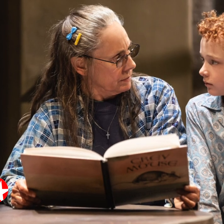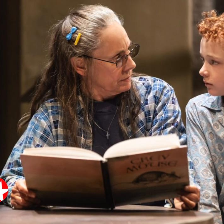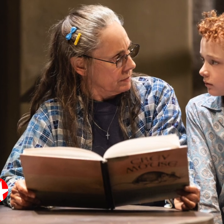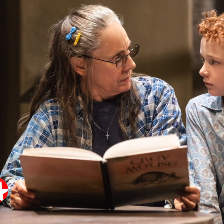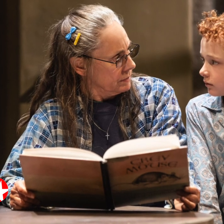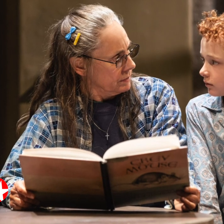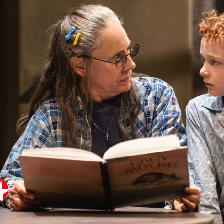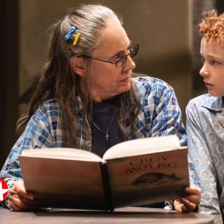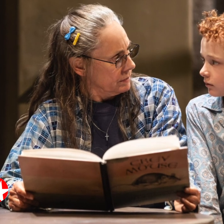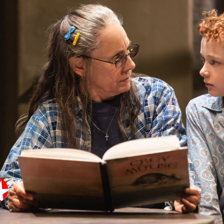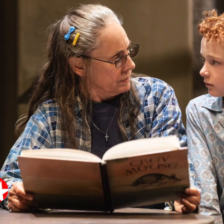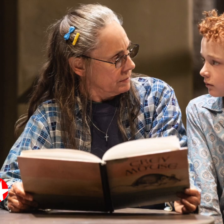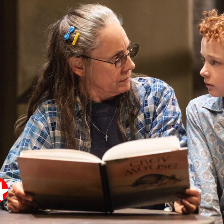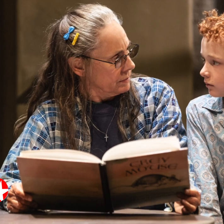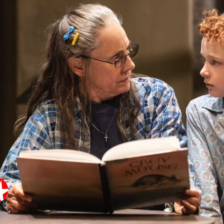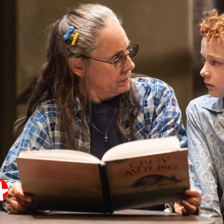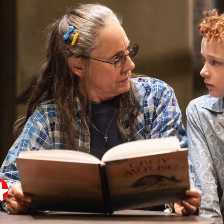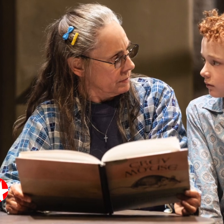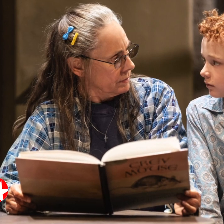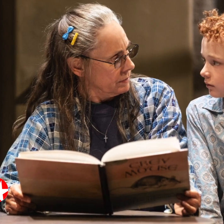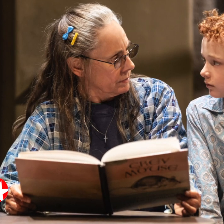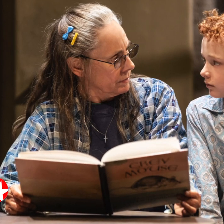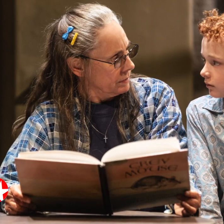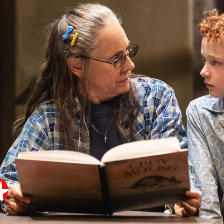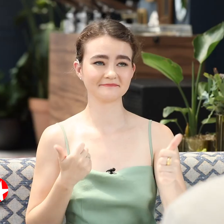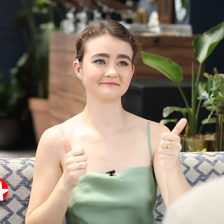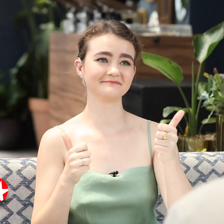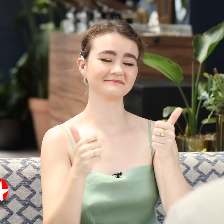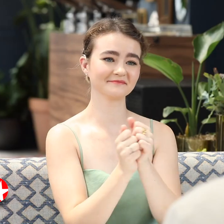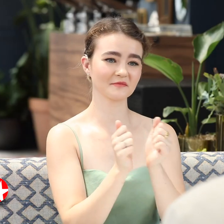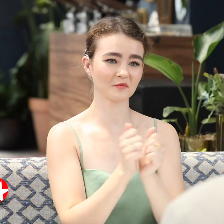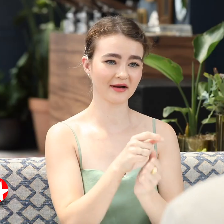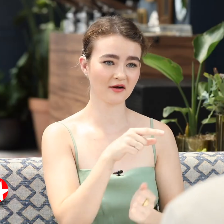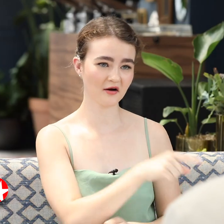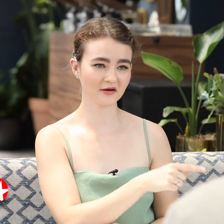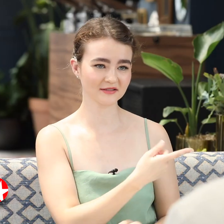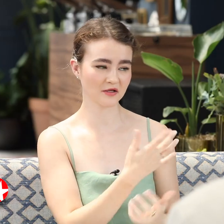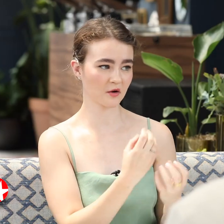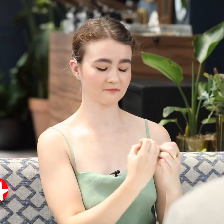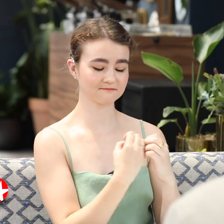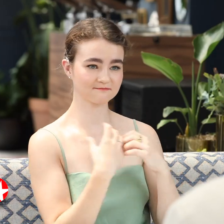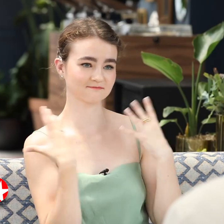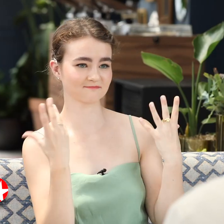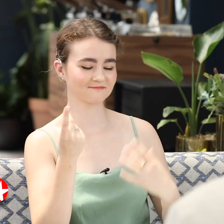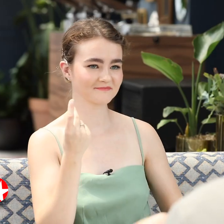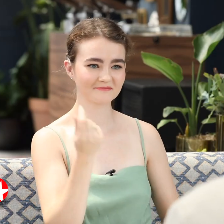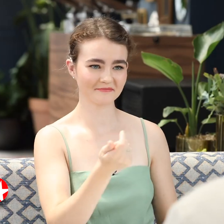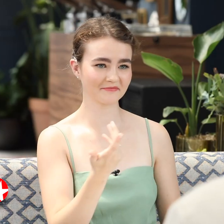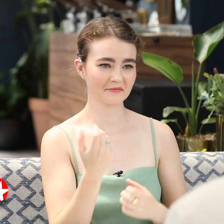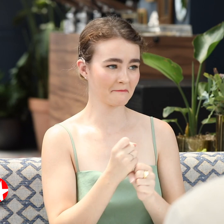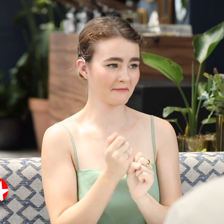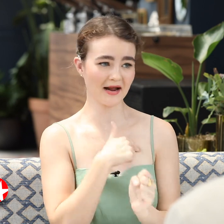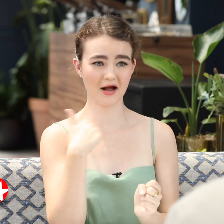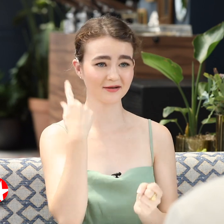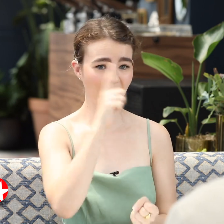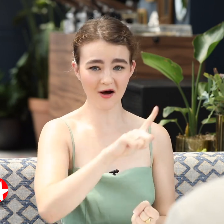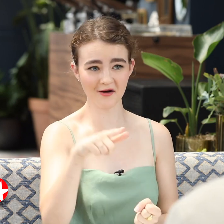came ready. She had already memorized her lines, and we were like all trying to catch up with her. She set the bar right away.